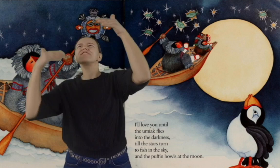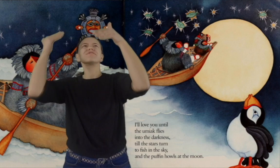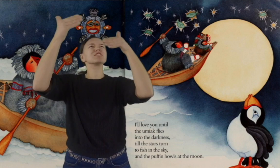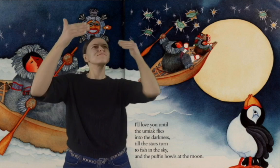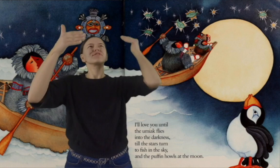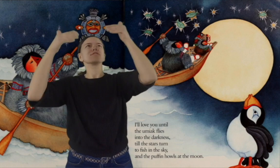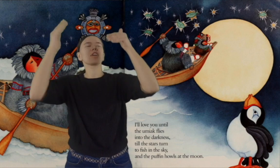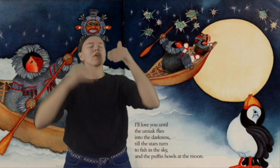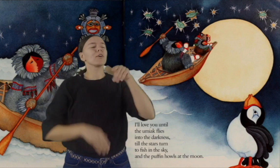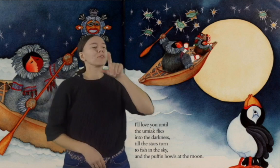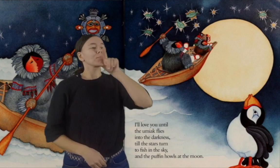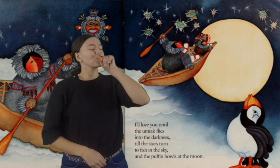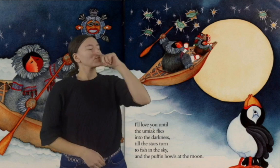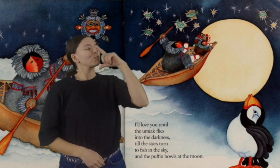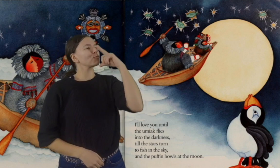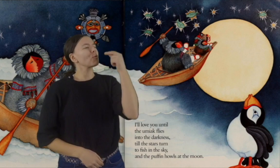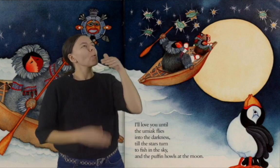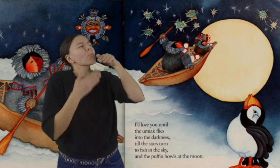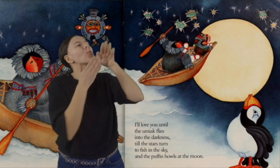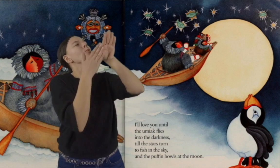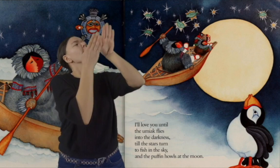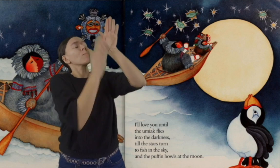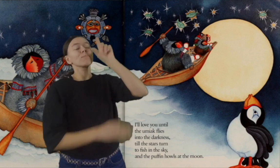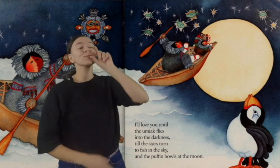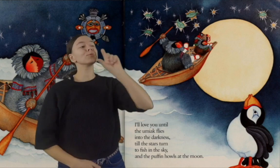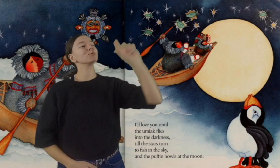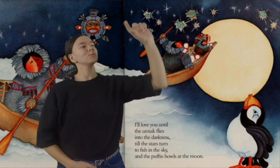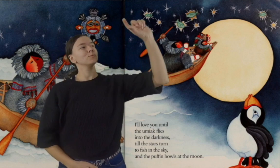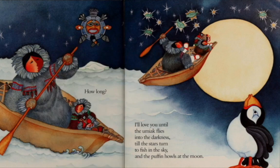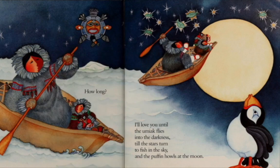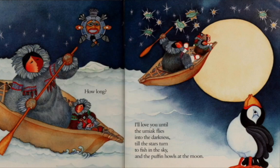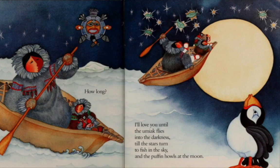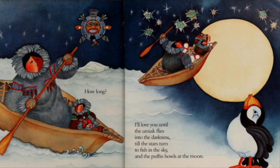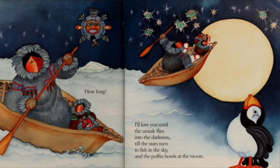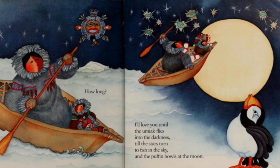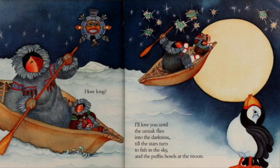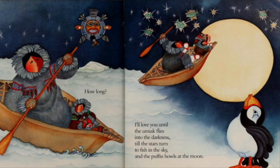to fish in the sky, and the puffin howls at the moon.